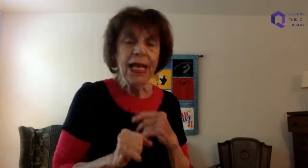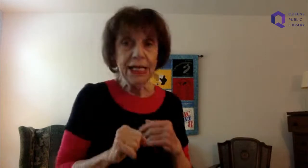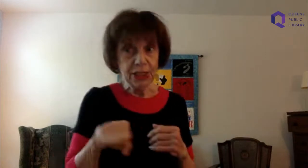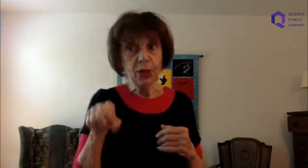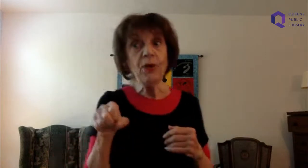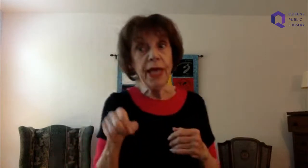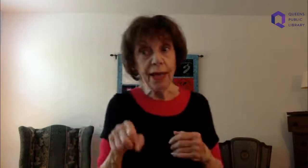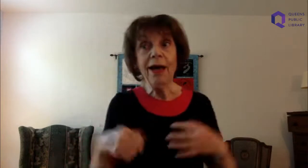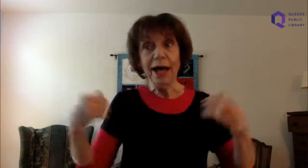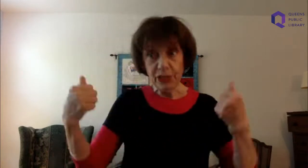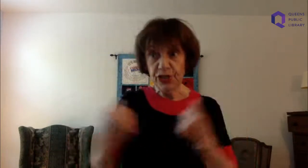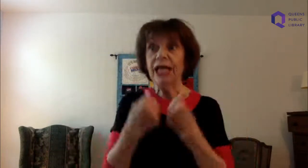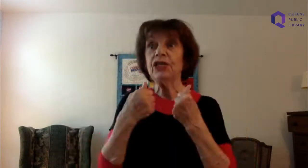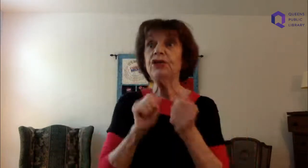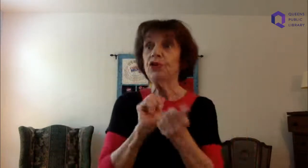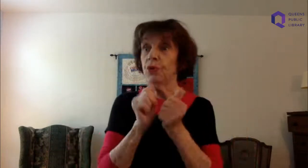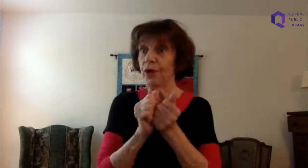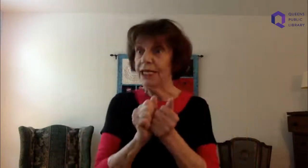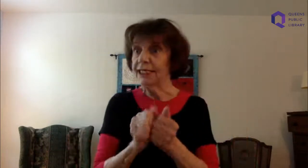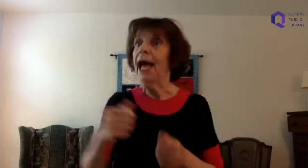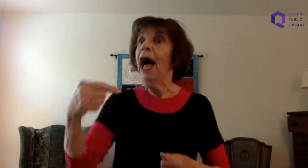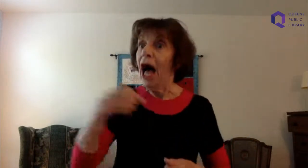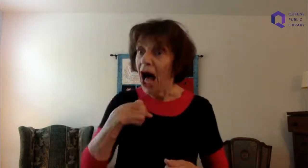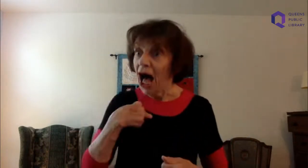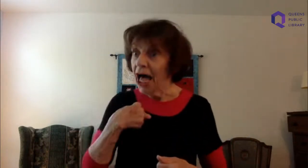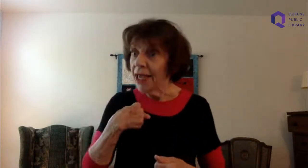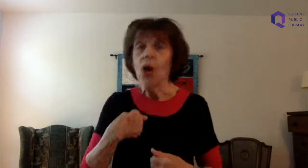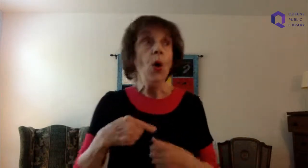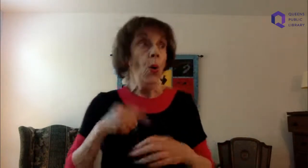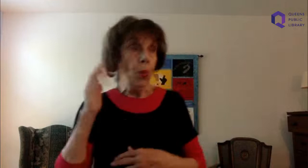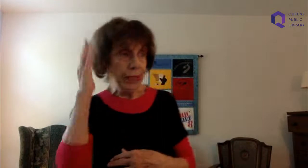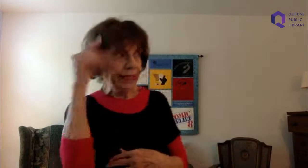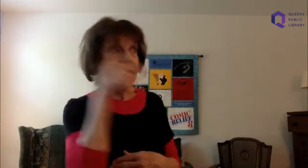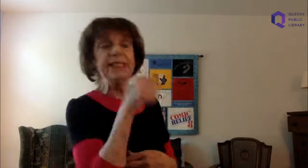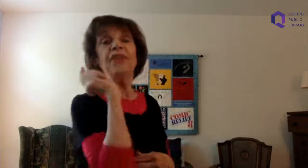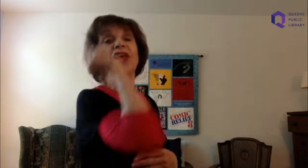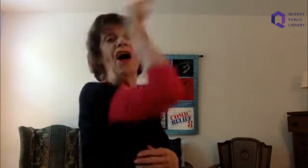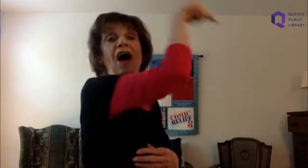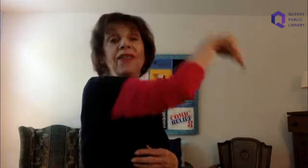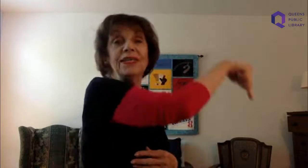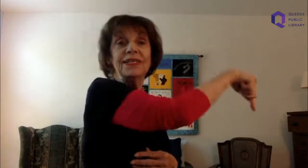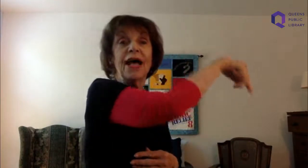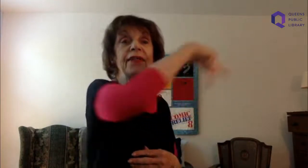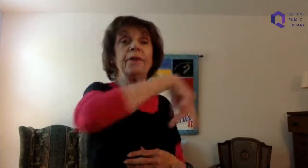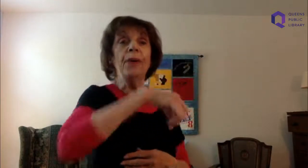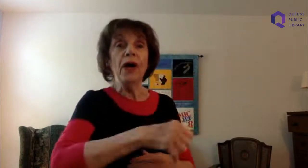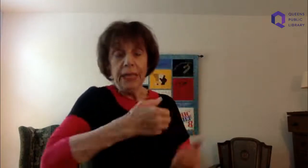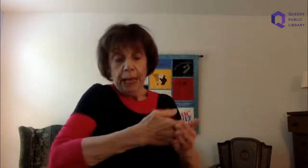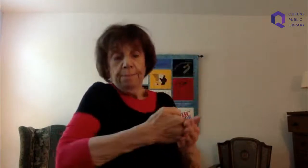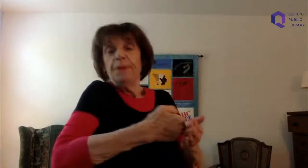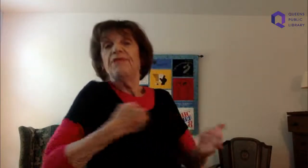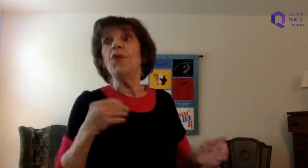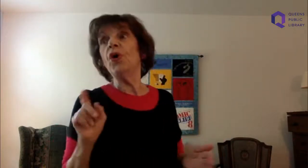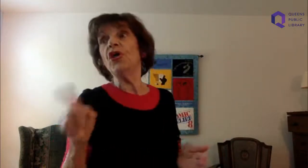he said, oh yeah, I challenge you to a race. We'll get to the other side of the pond before you